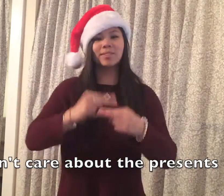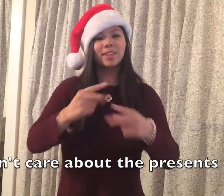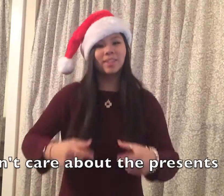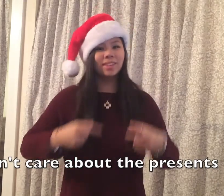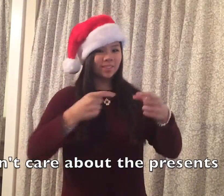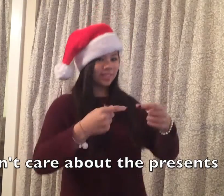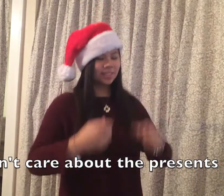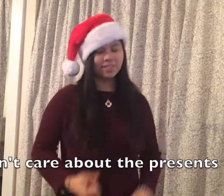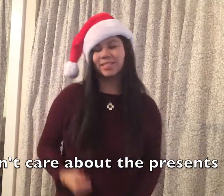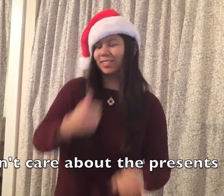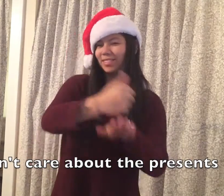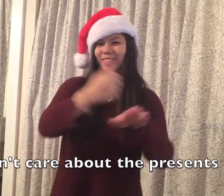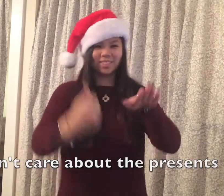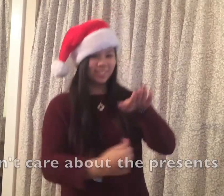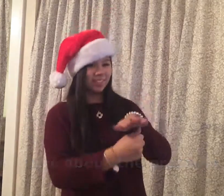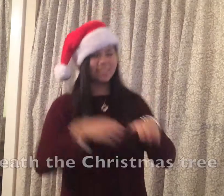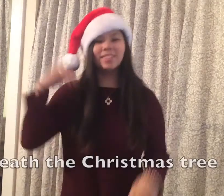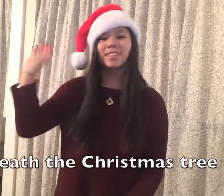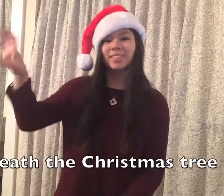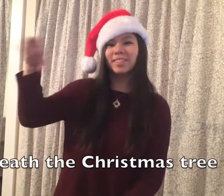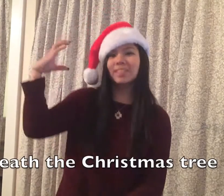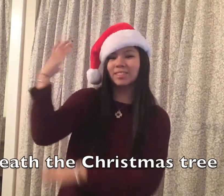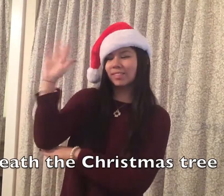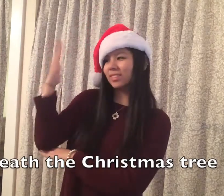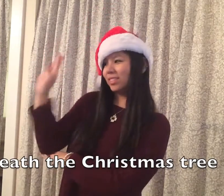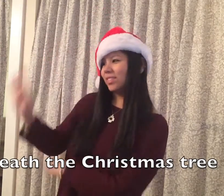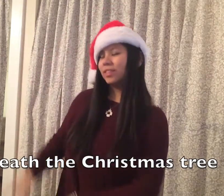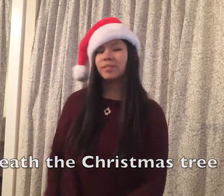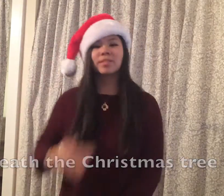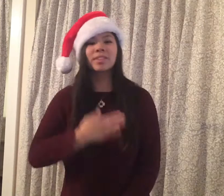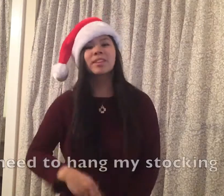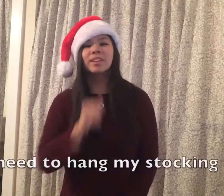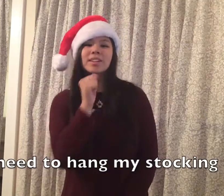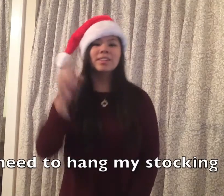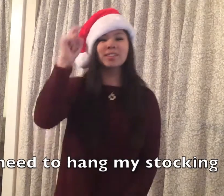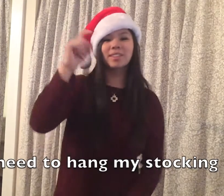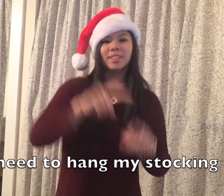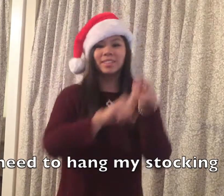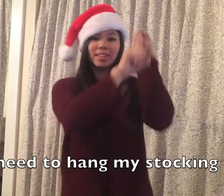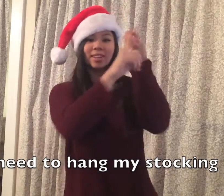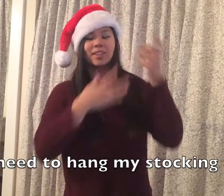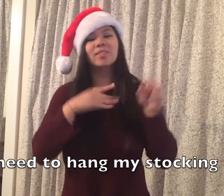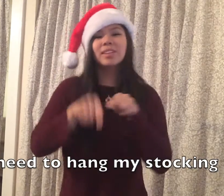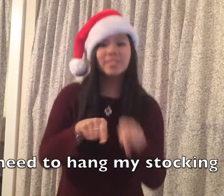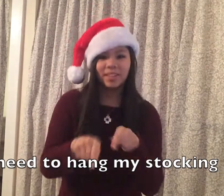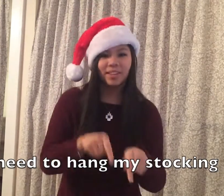care about the presents Underneath the Christmas tree I don't need to end my